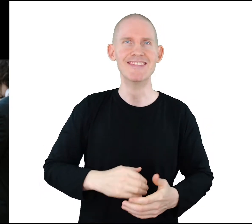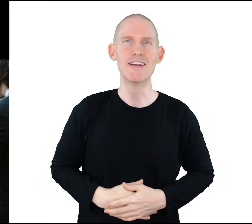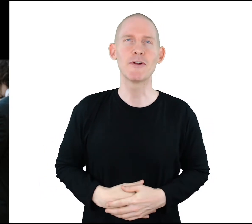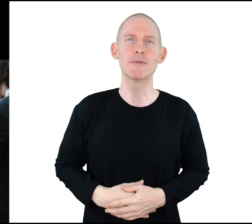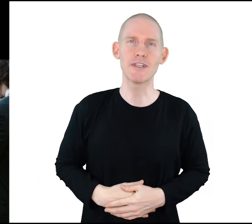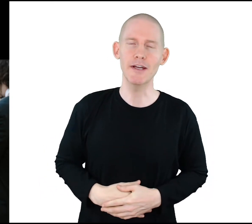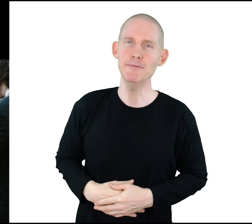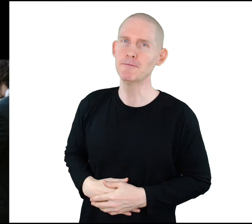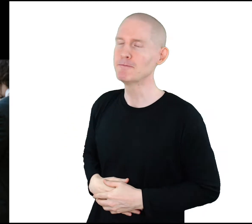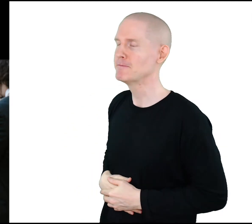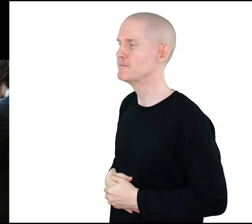From the side.